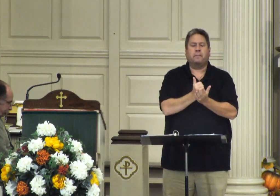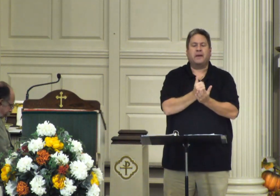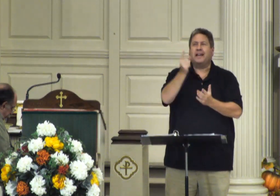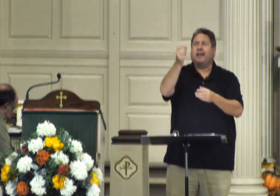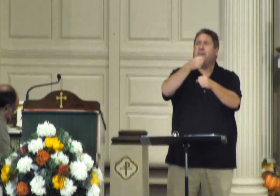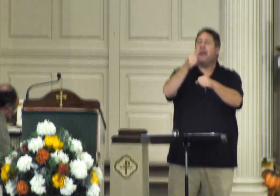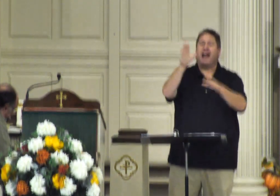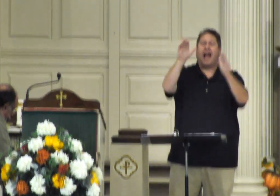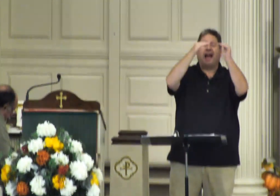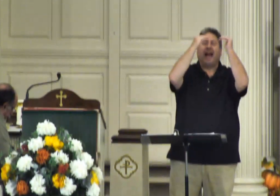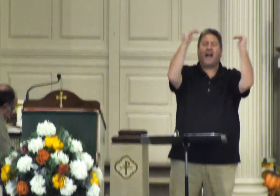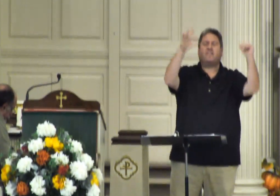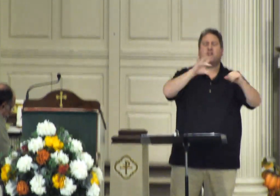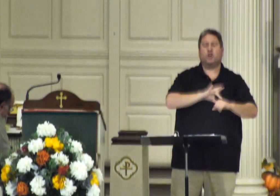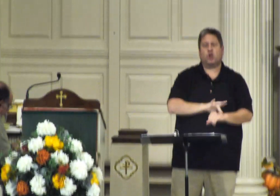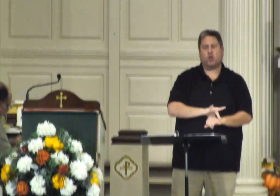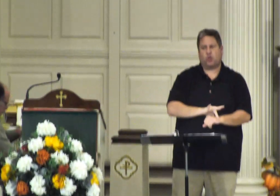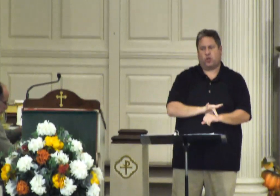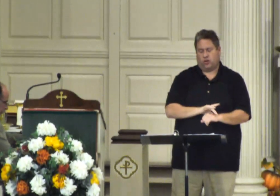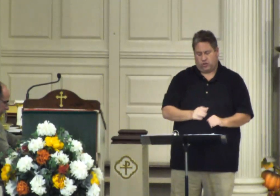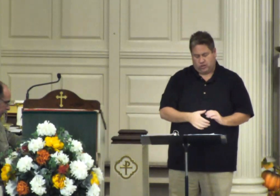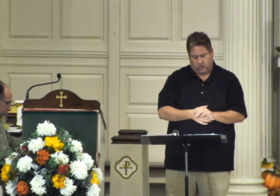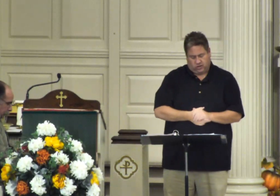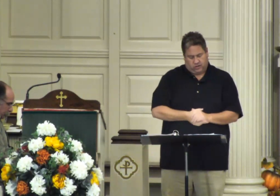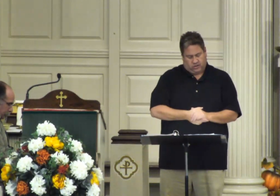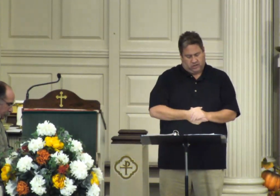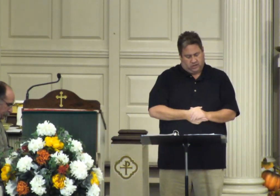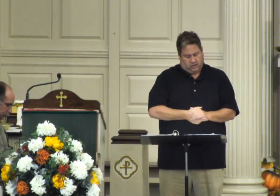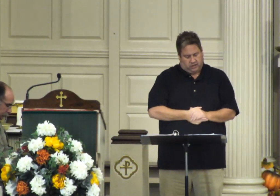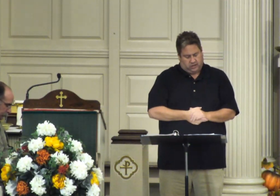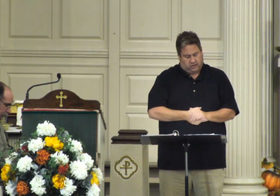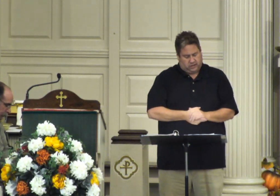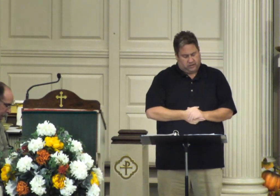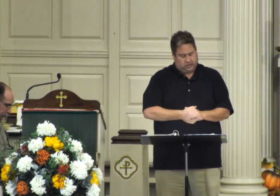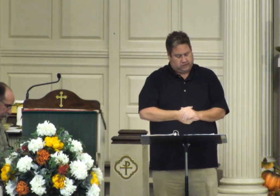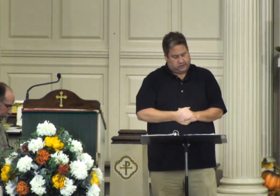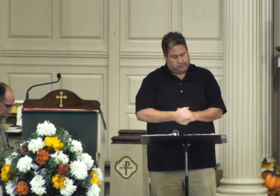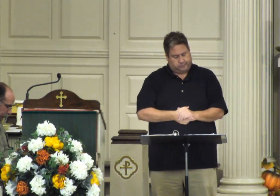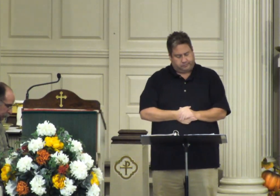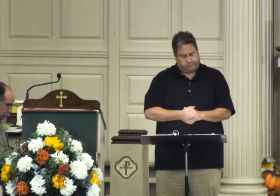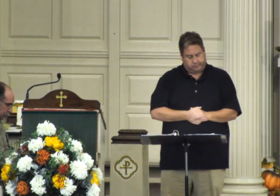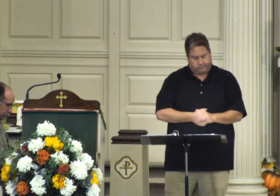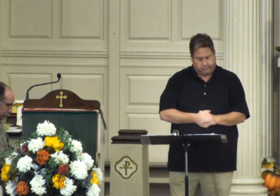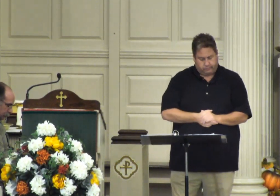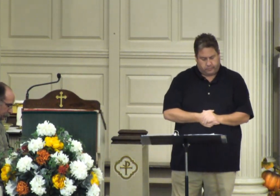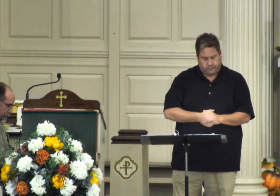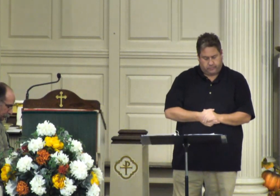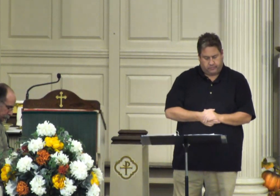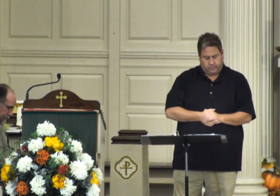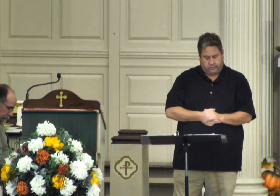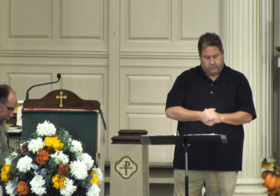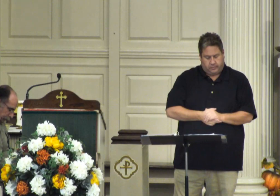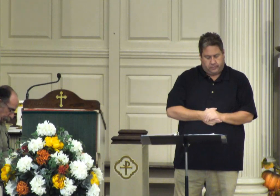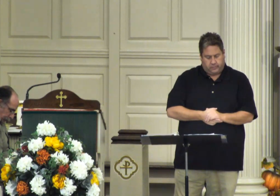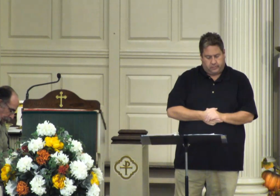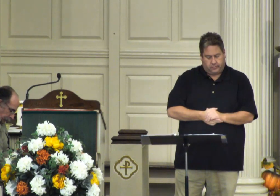Our help is from the Lord, who made heaven